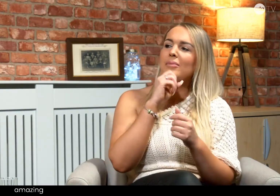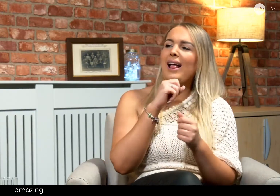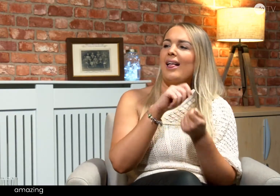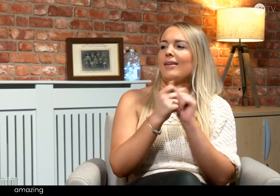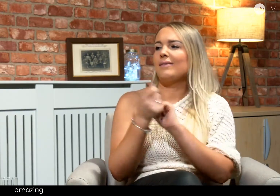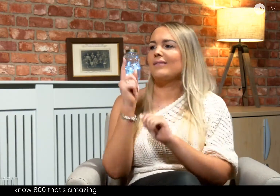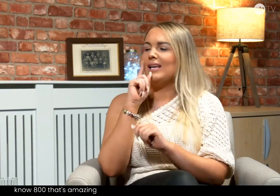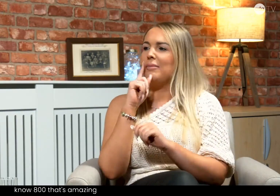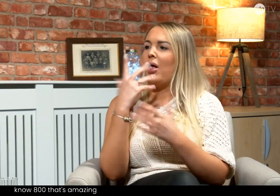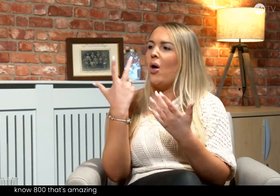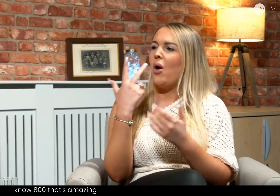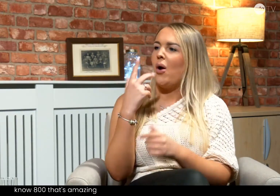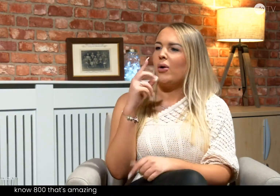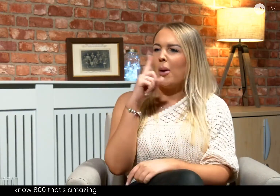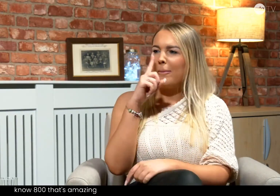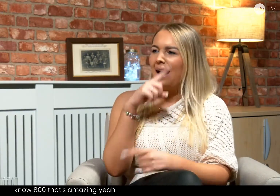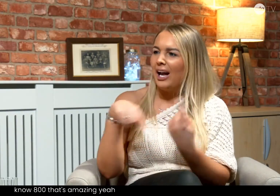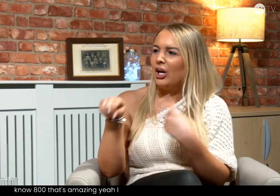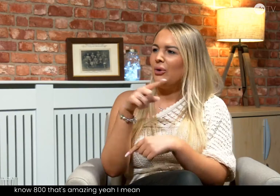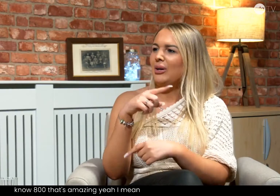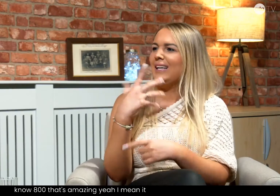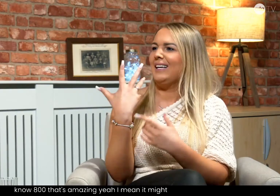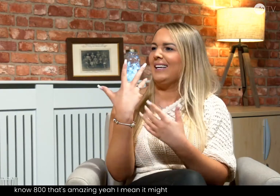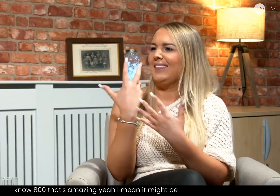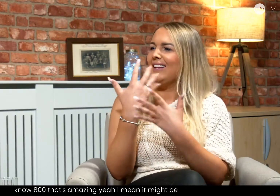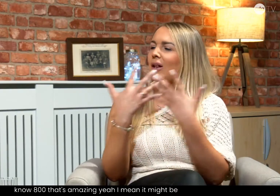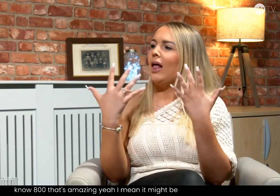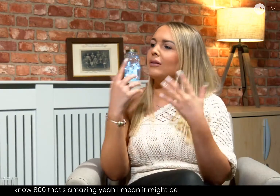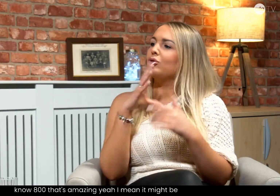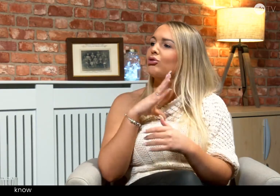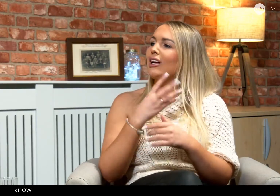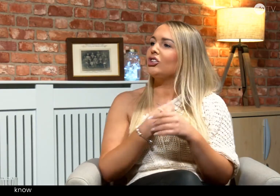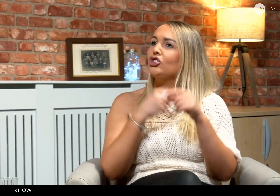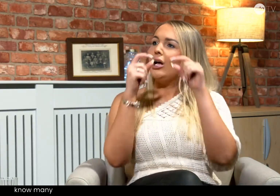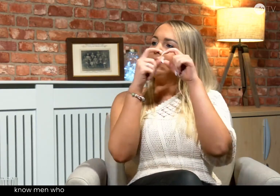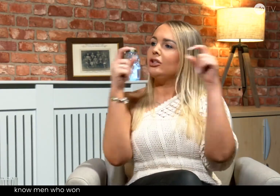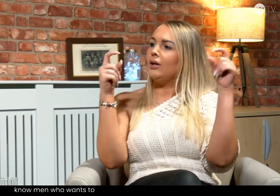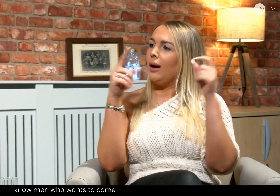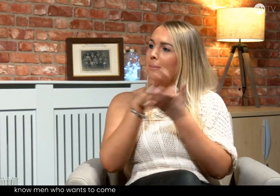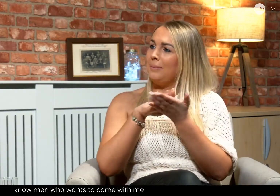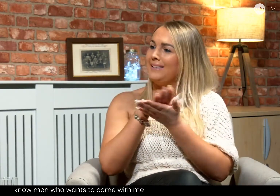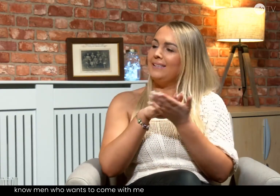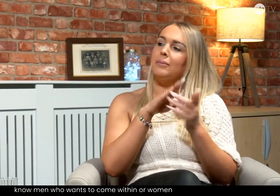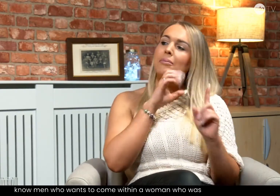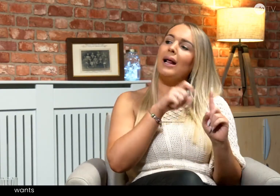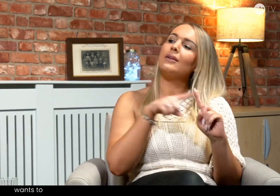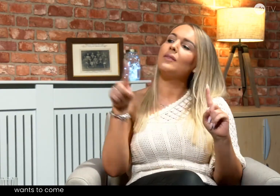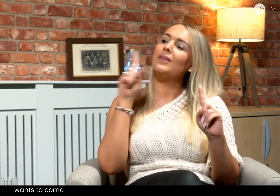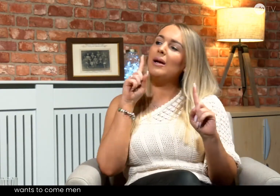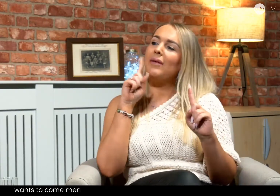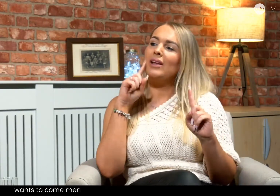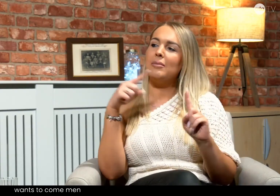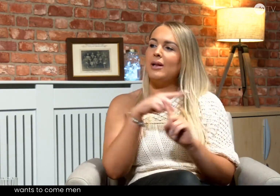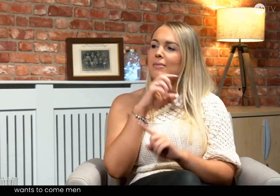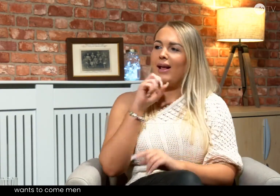Yeah, I mean, it might be, you know, men who want to become women or women who want to become men. You know, it says